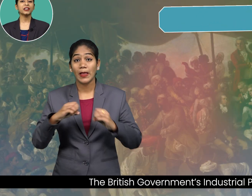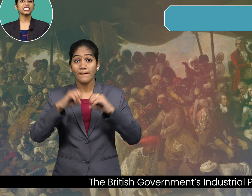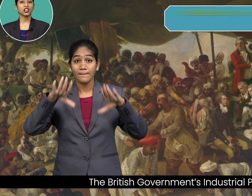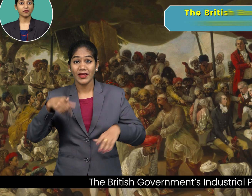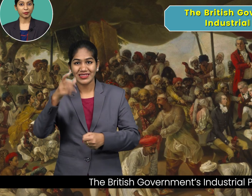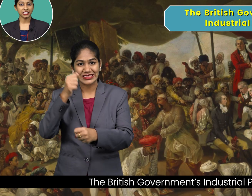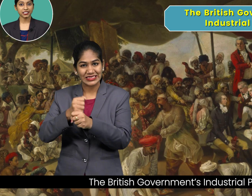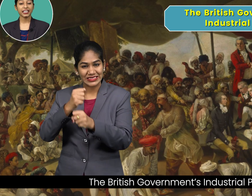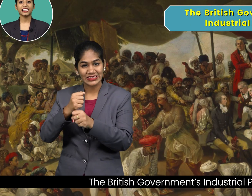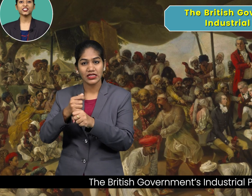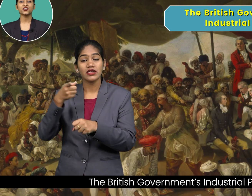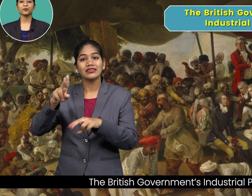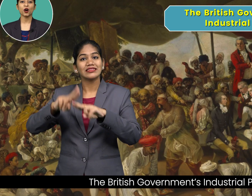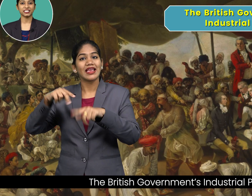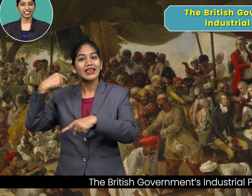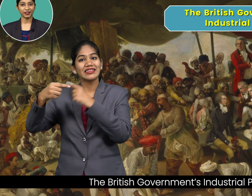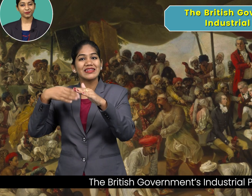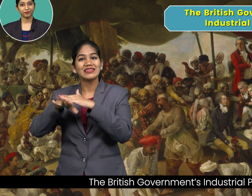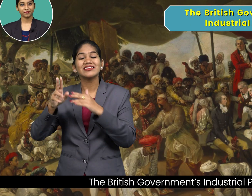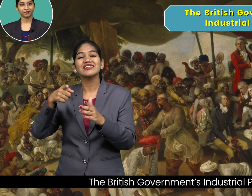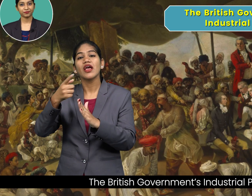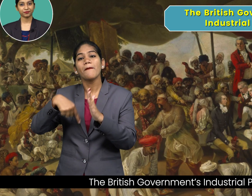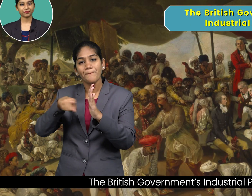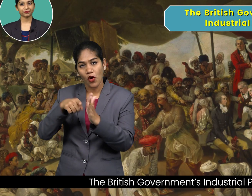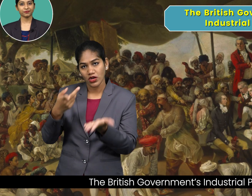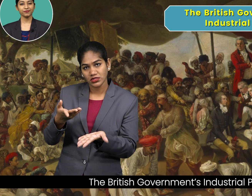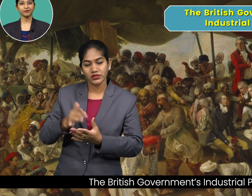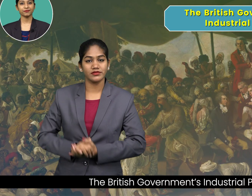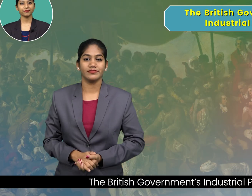The British government's industrial policy.